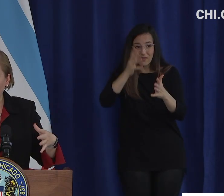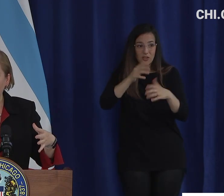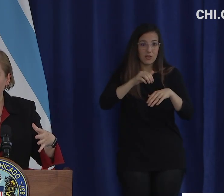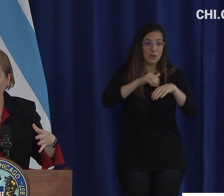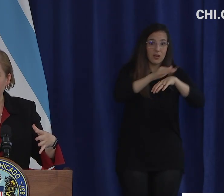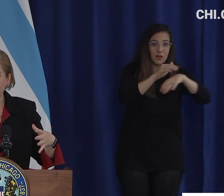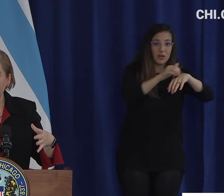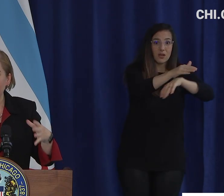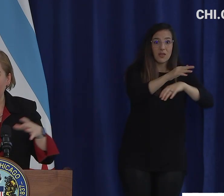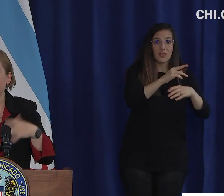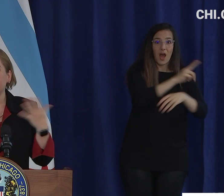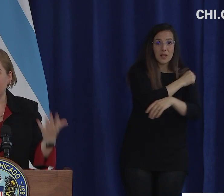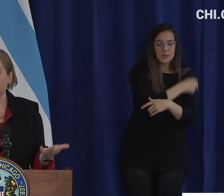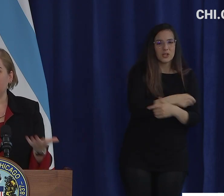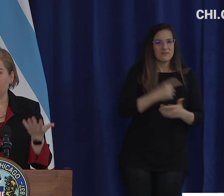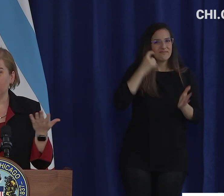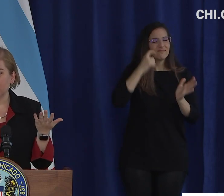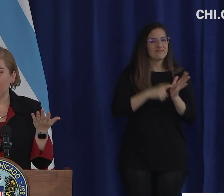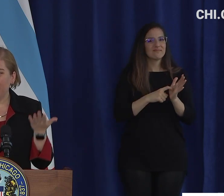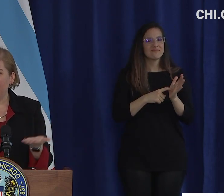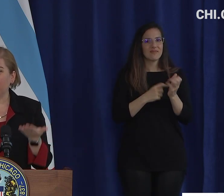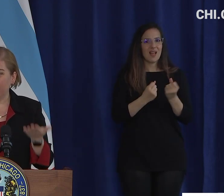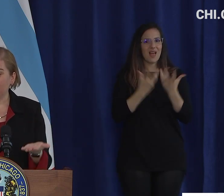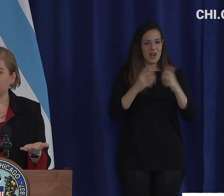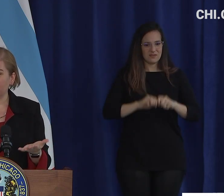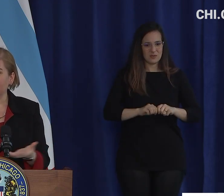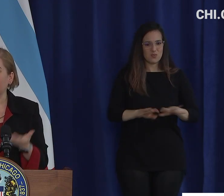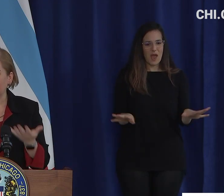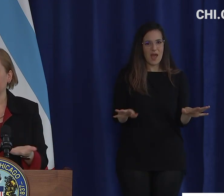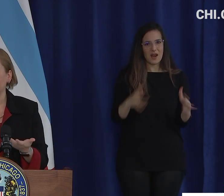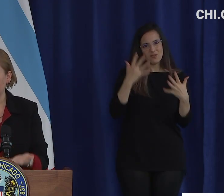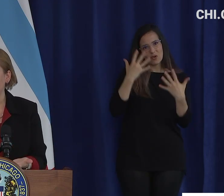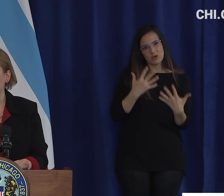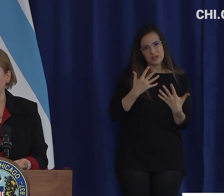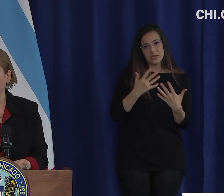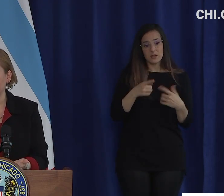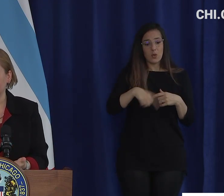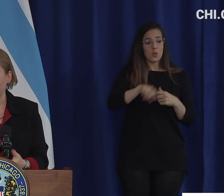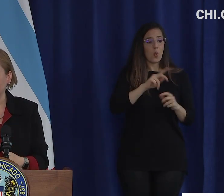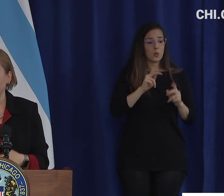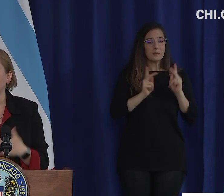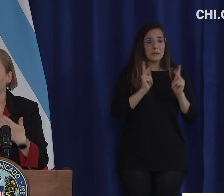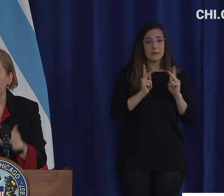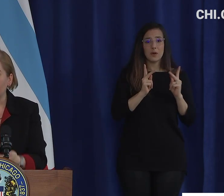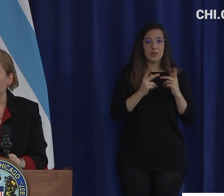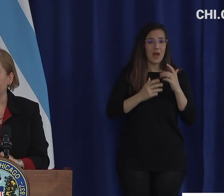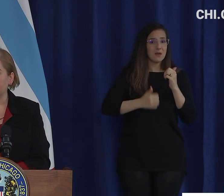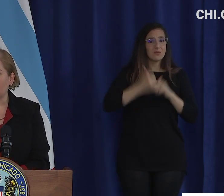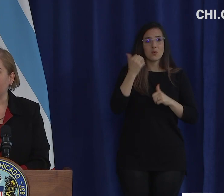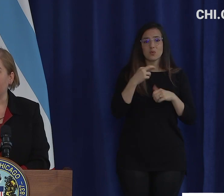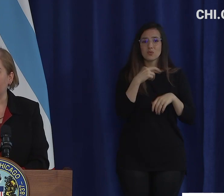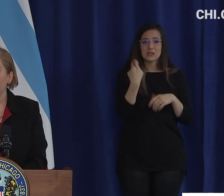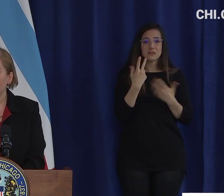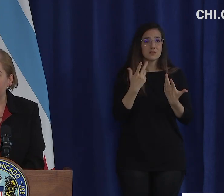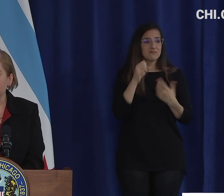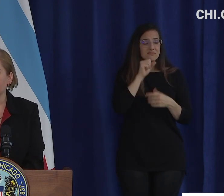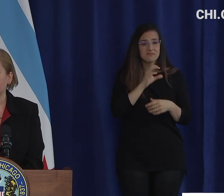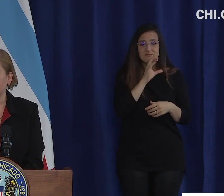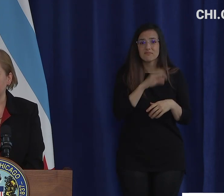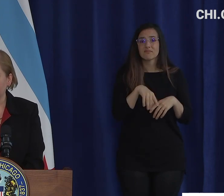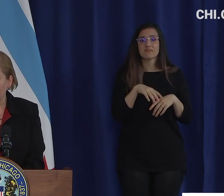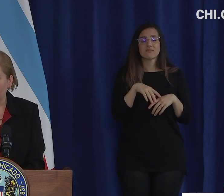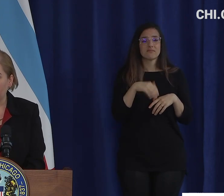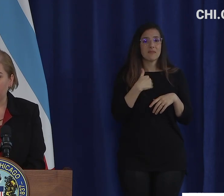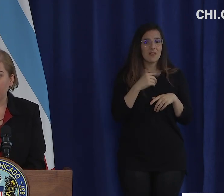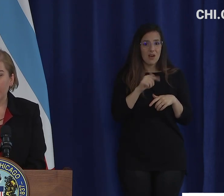of spread, unfortunately, and especially those people at most risk. It can really be a difficult situation. So we've been working to try to get